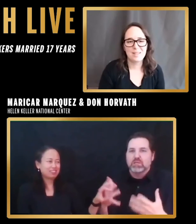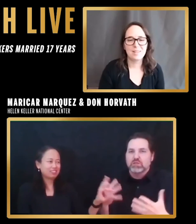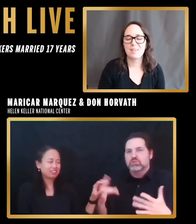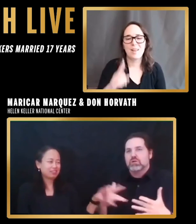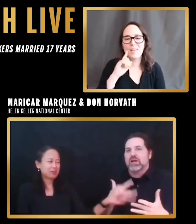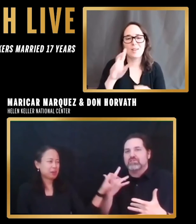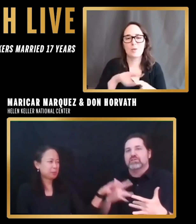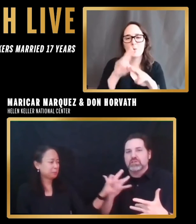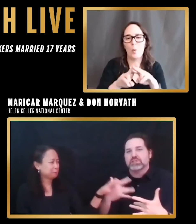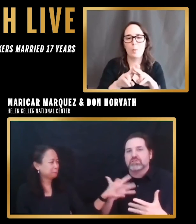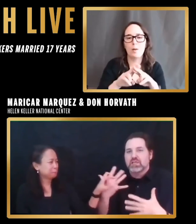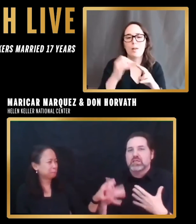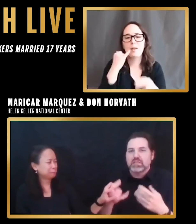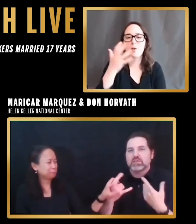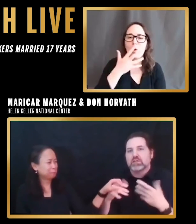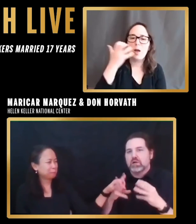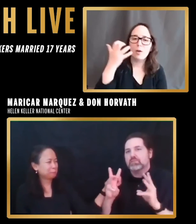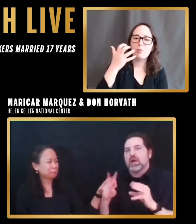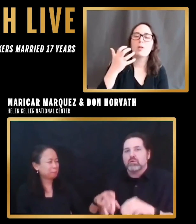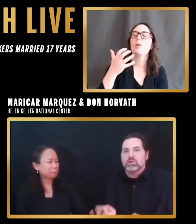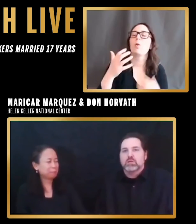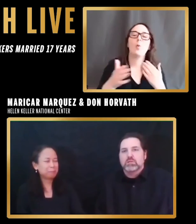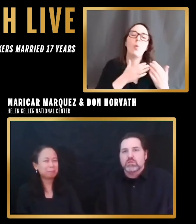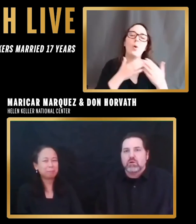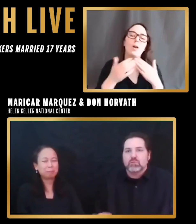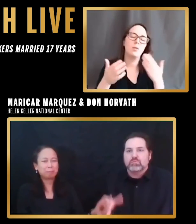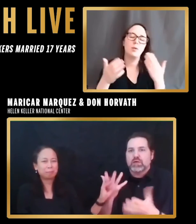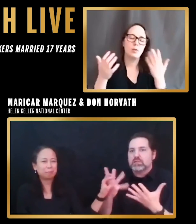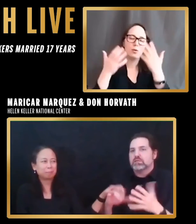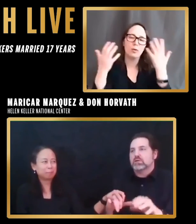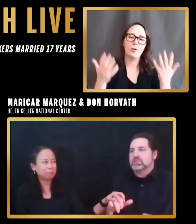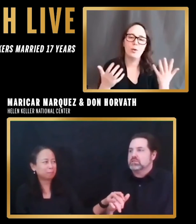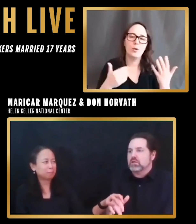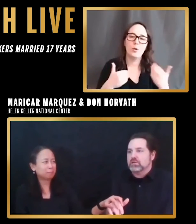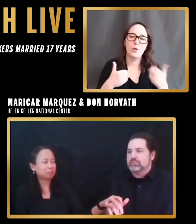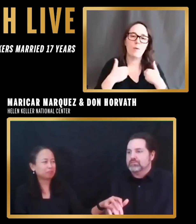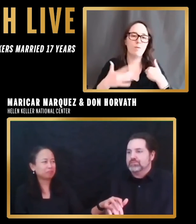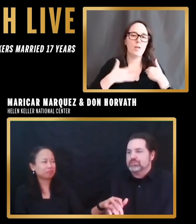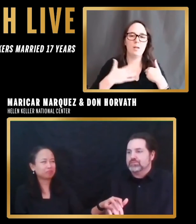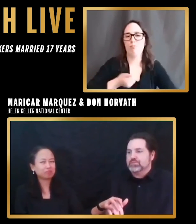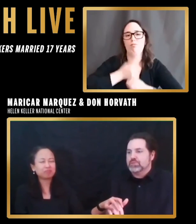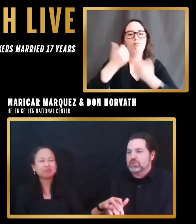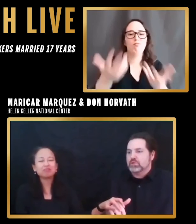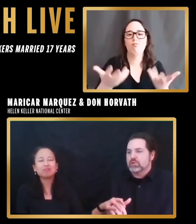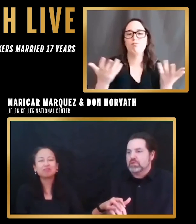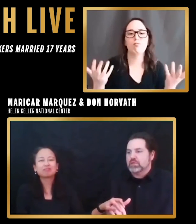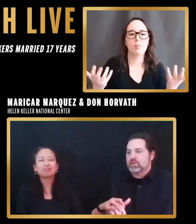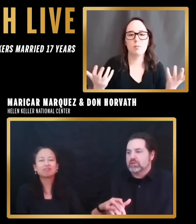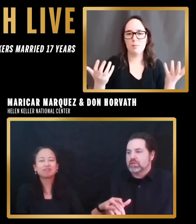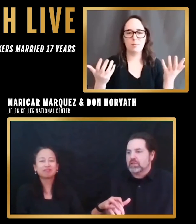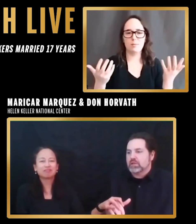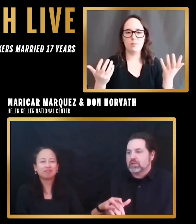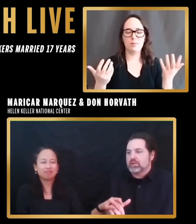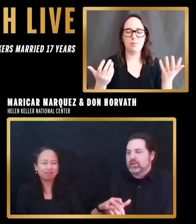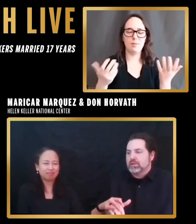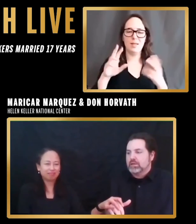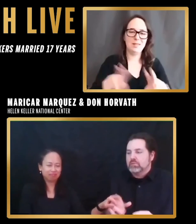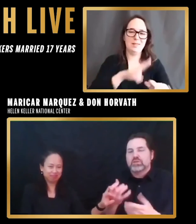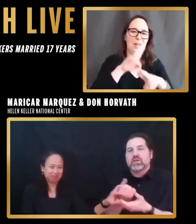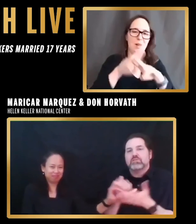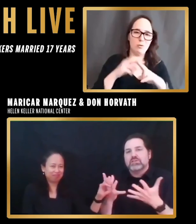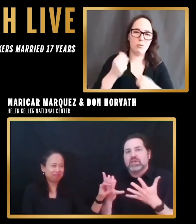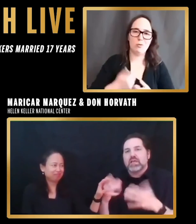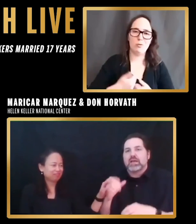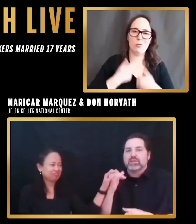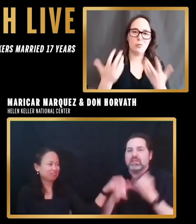argument, you have feelings, they're going to come out, but, it's, I think